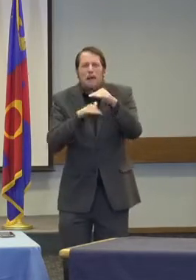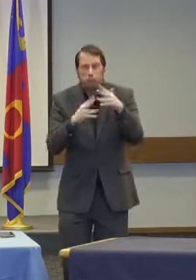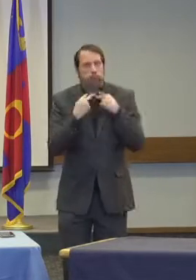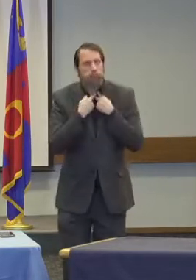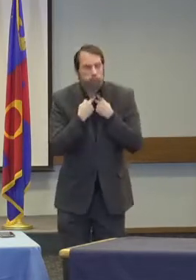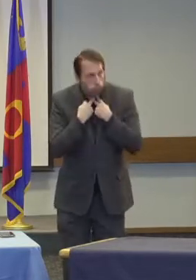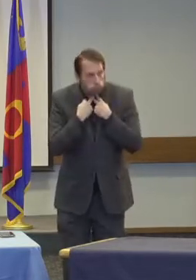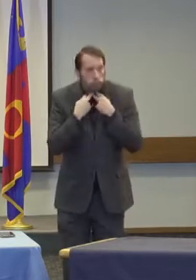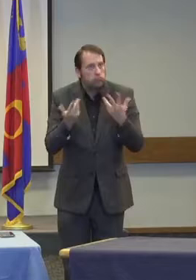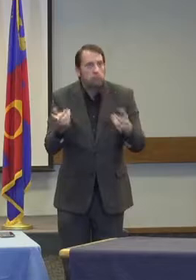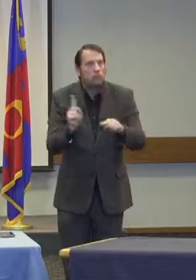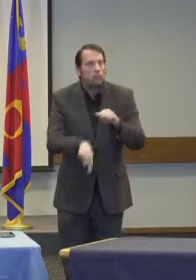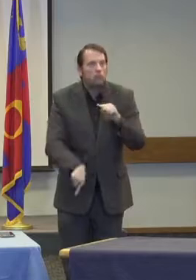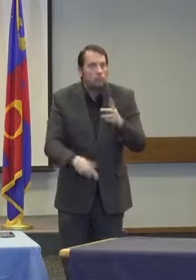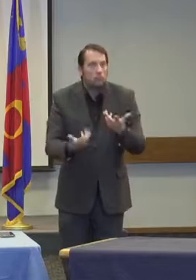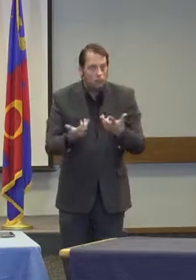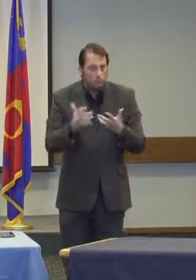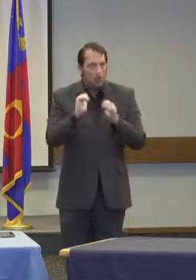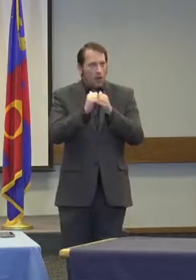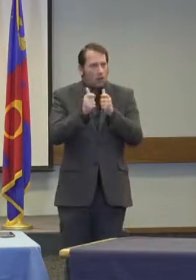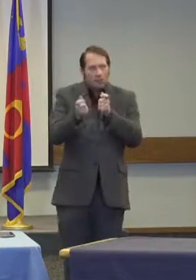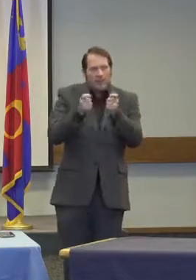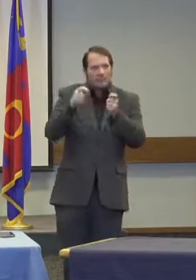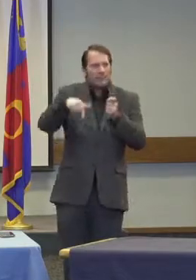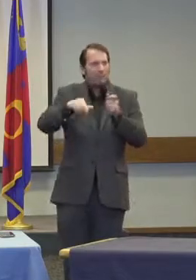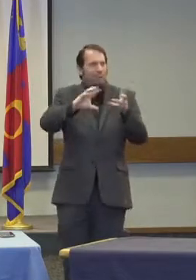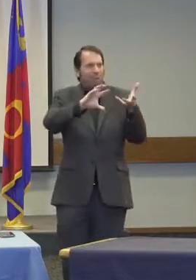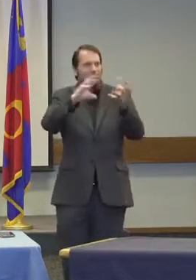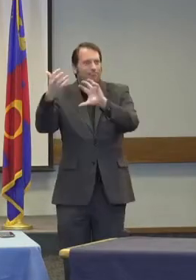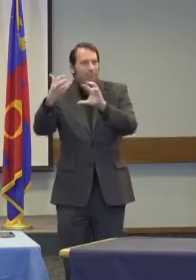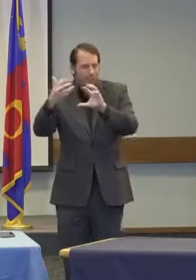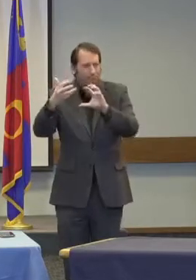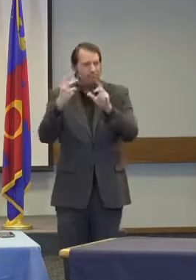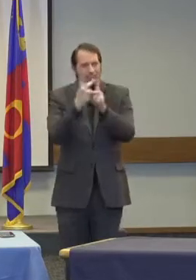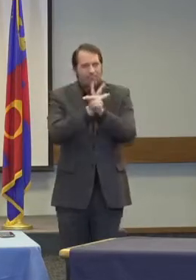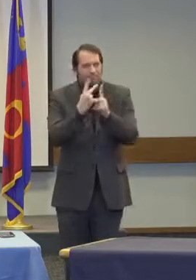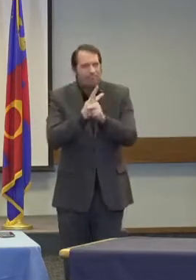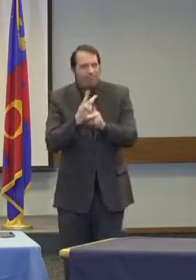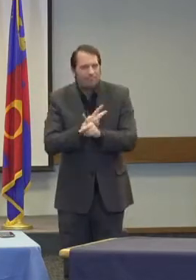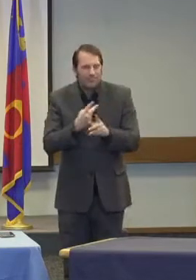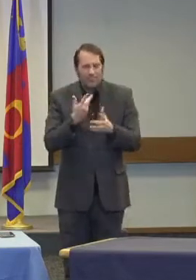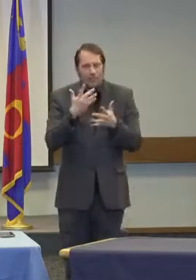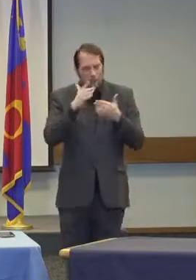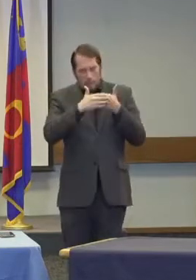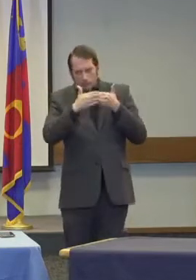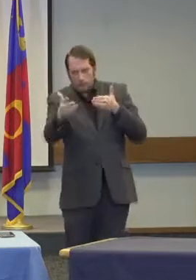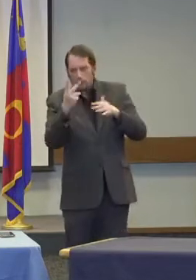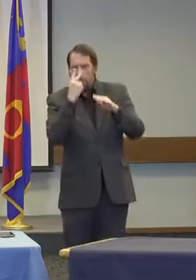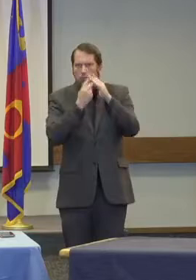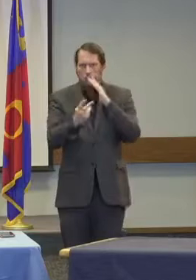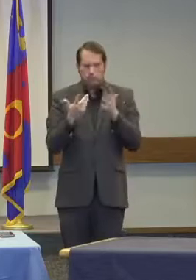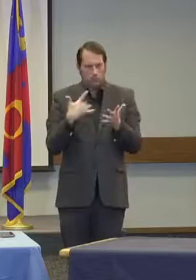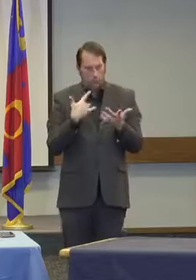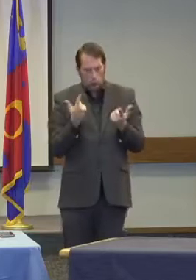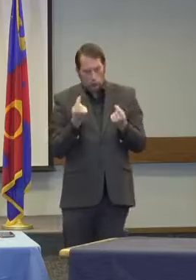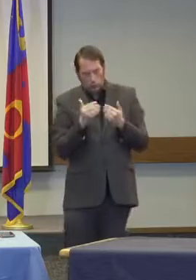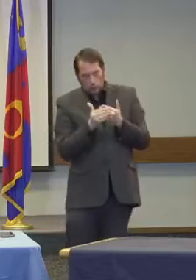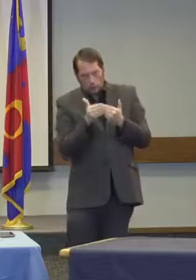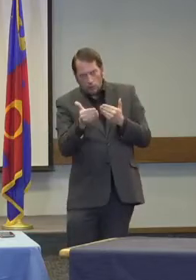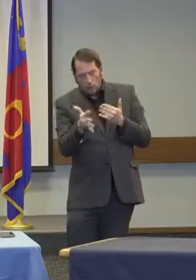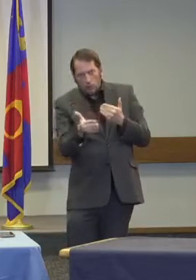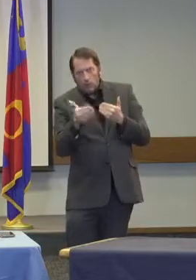and giving us better levels of certainty about what it all means. We are struggling to deal with that because of the lack of